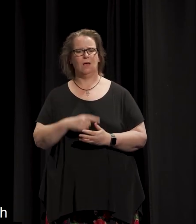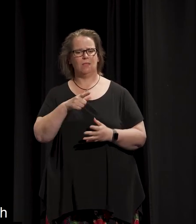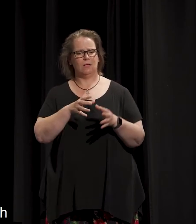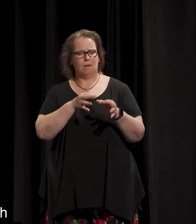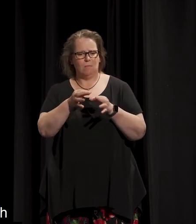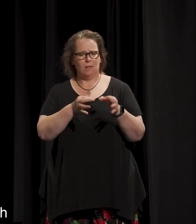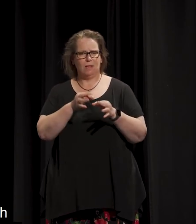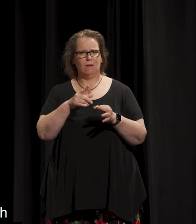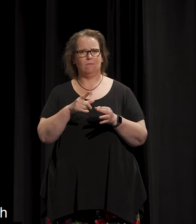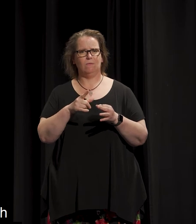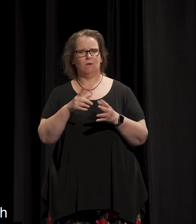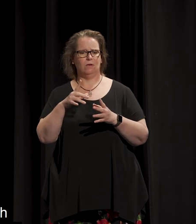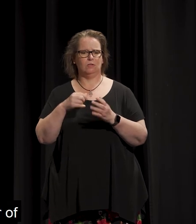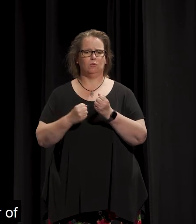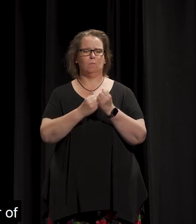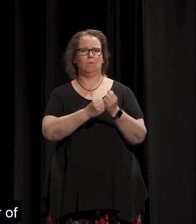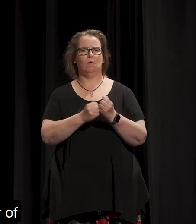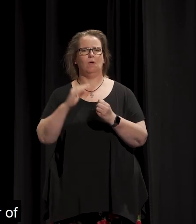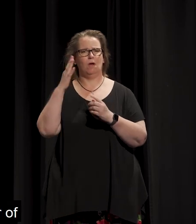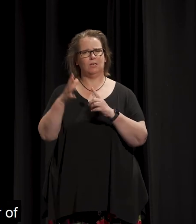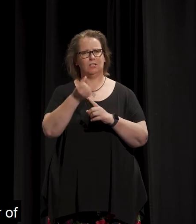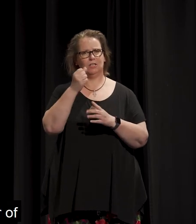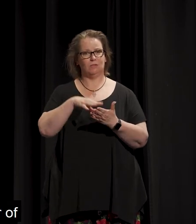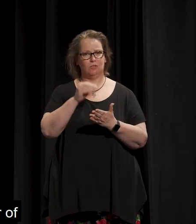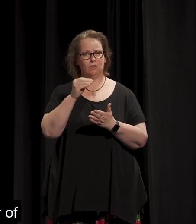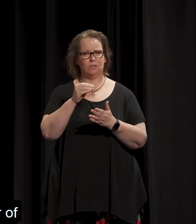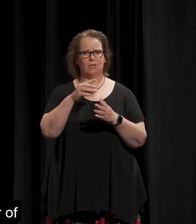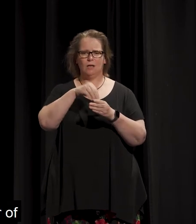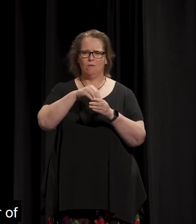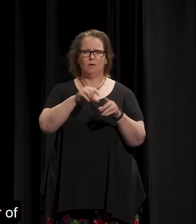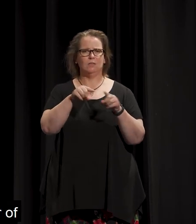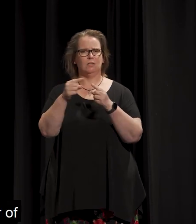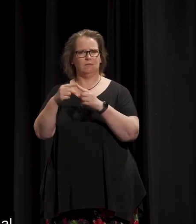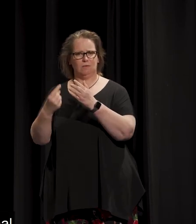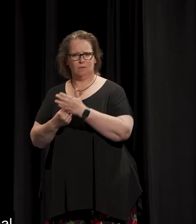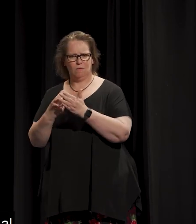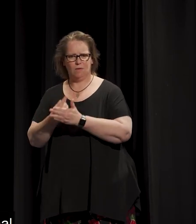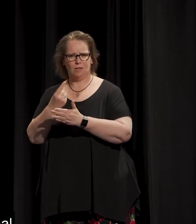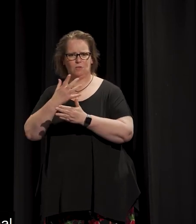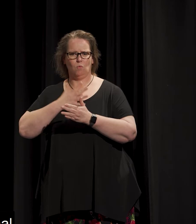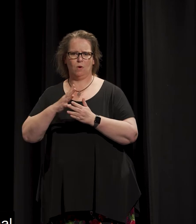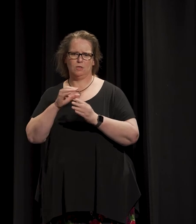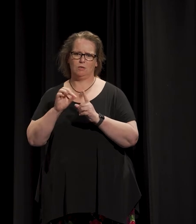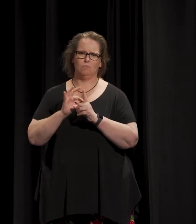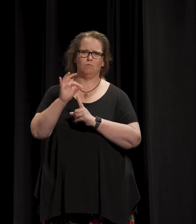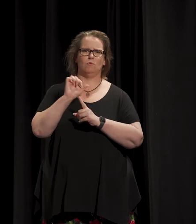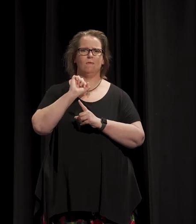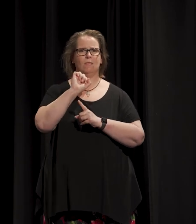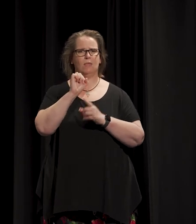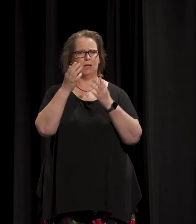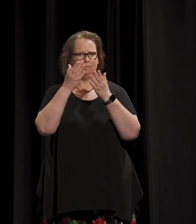support high-achieving high school students who participate in a number of events focused on expanding their academic and personal